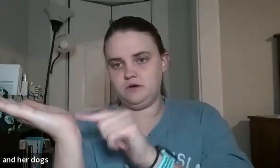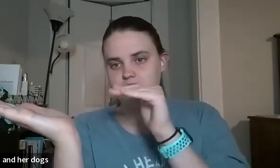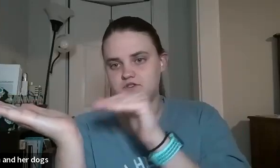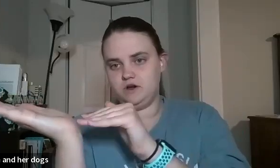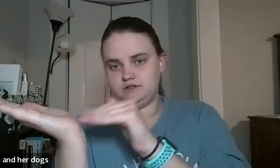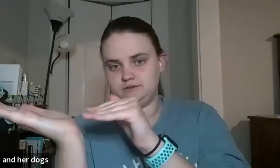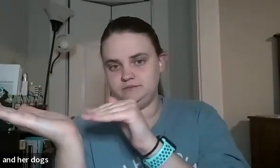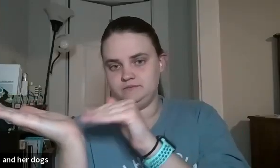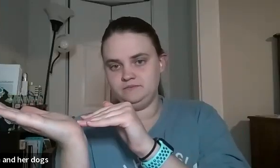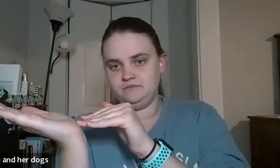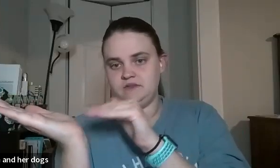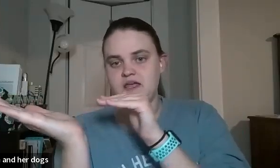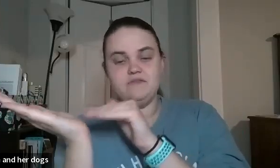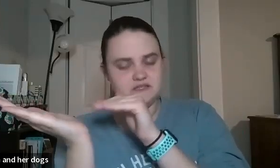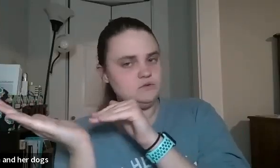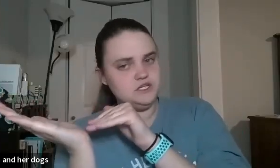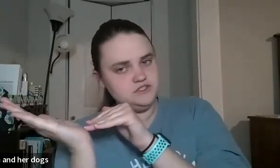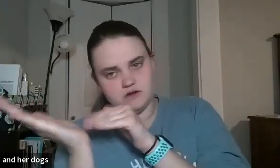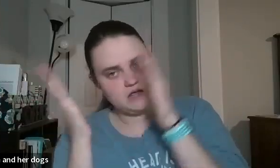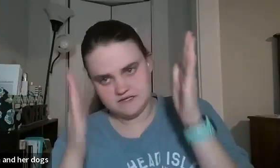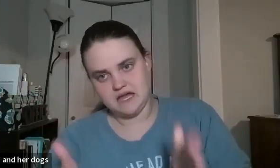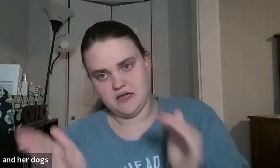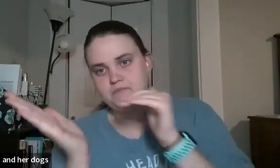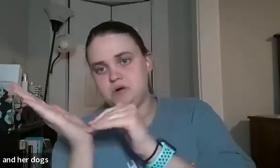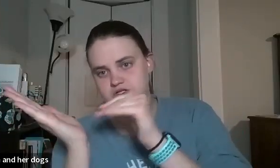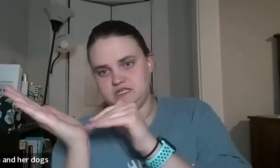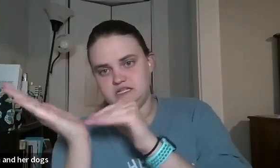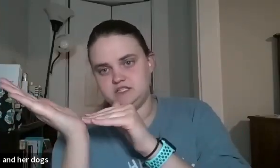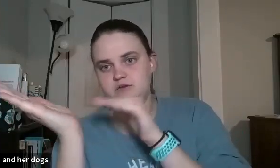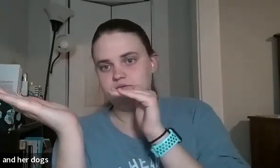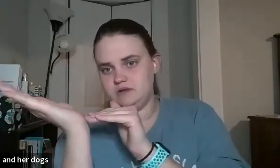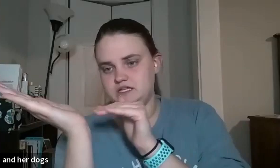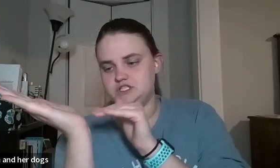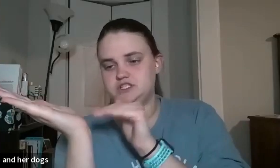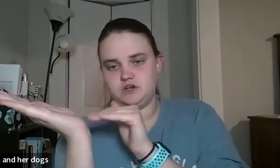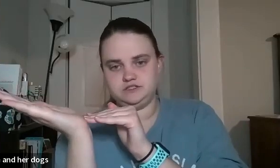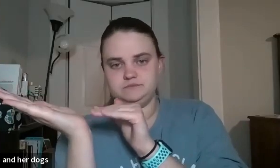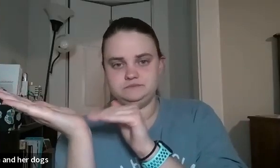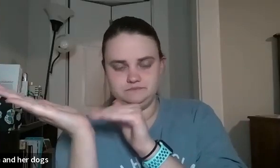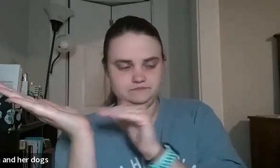palm, doctor. And this is one you don't have to add that person into. It's just doctor.